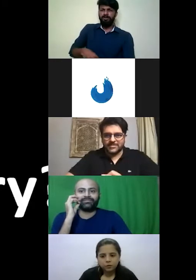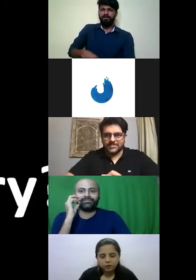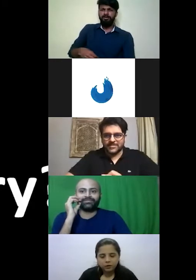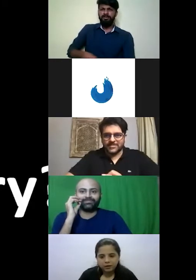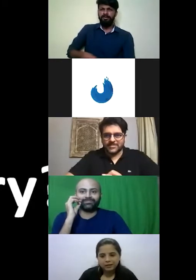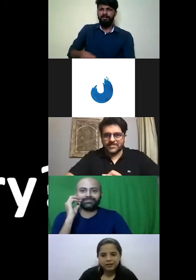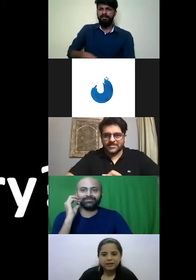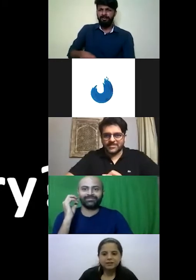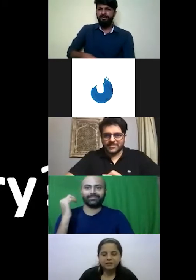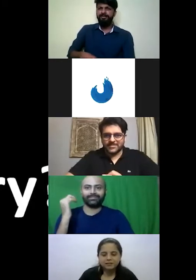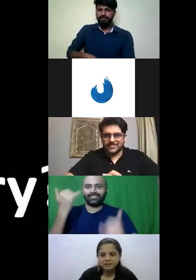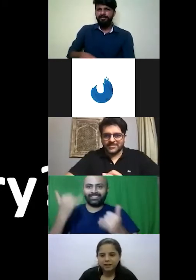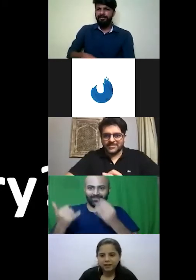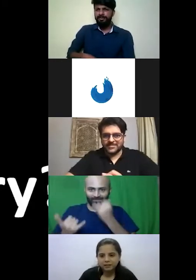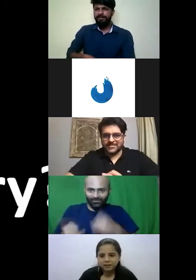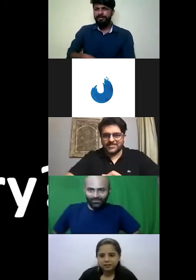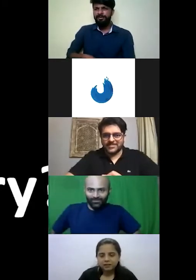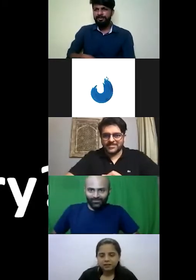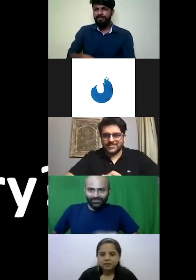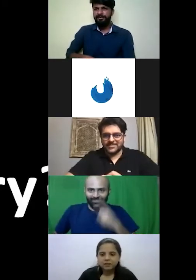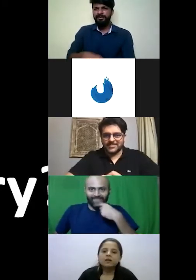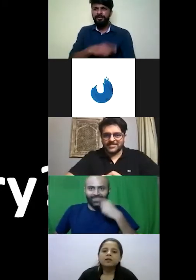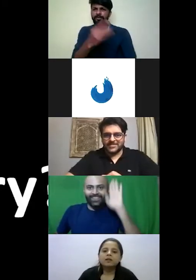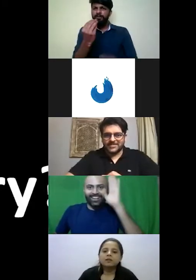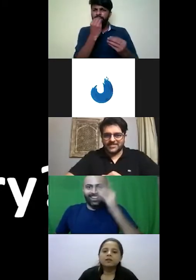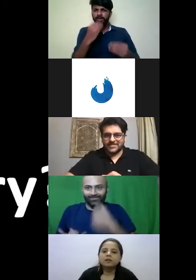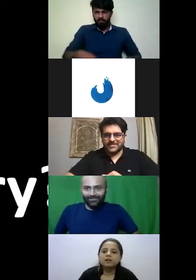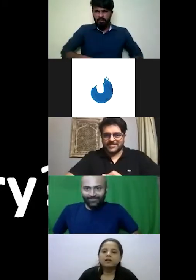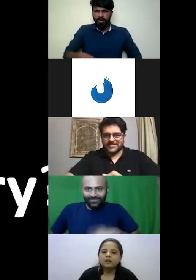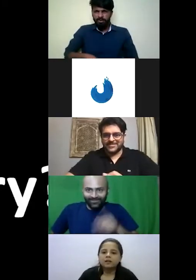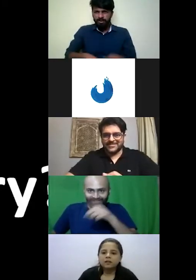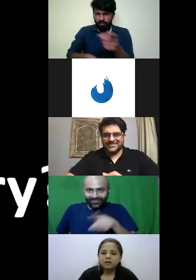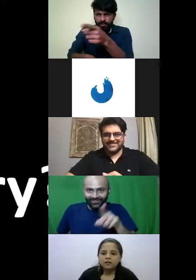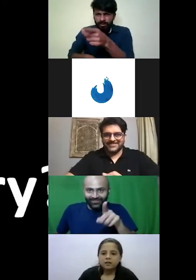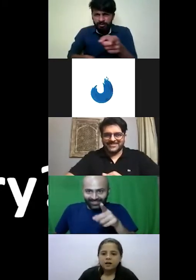So for hungry, this is the sign.